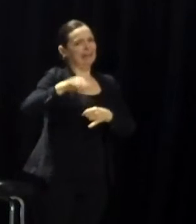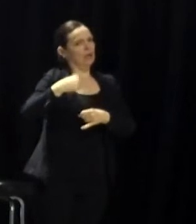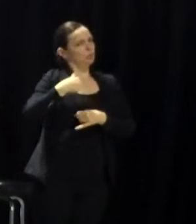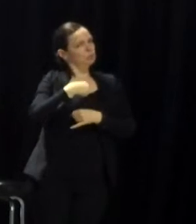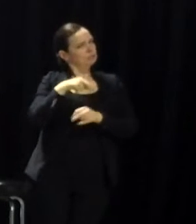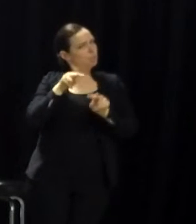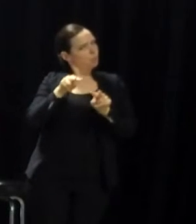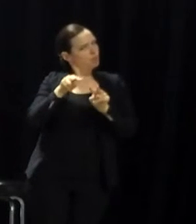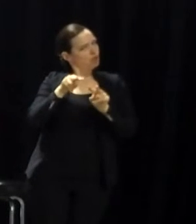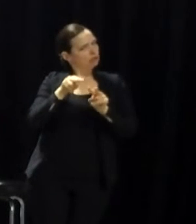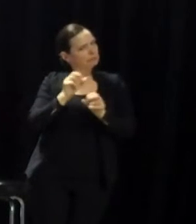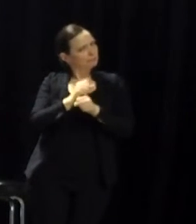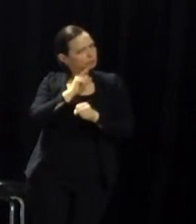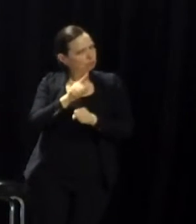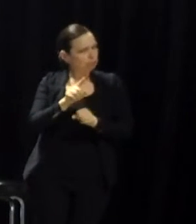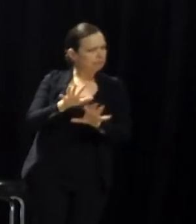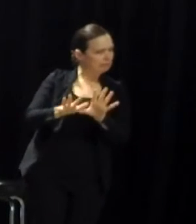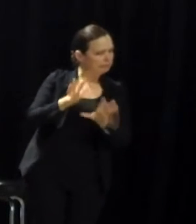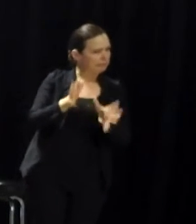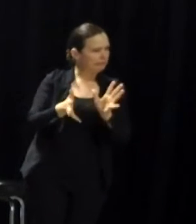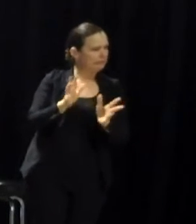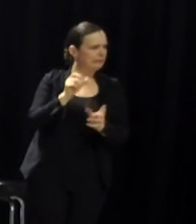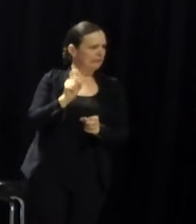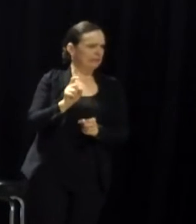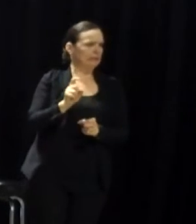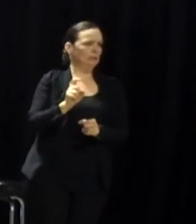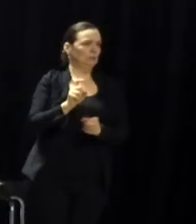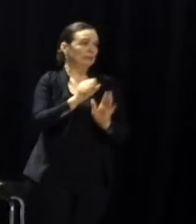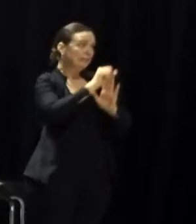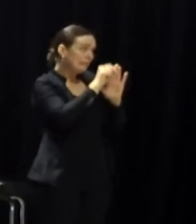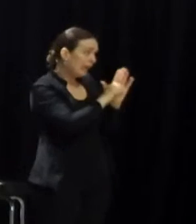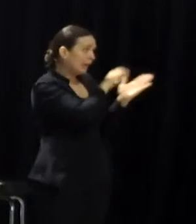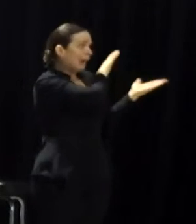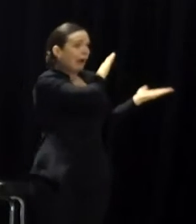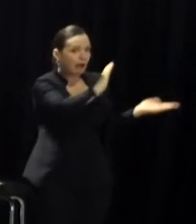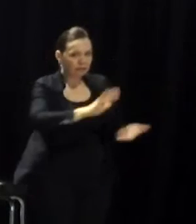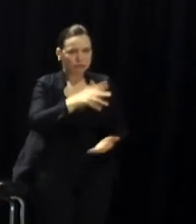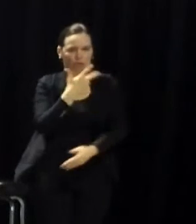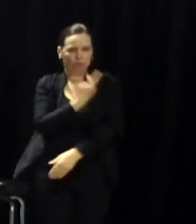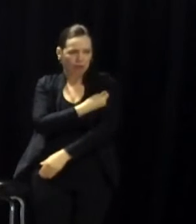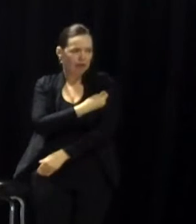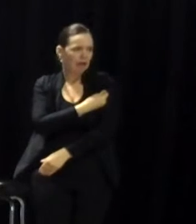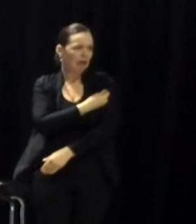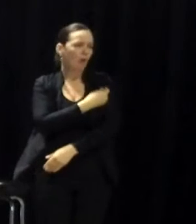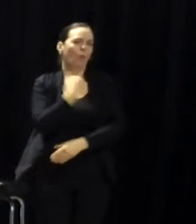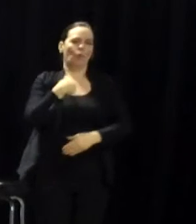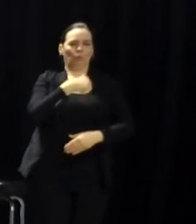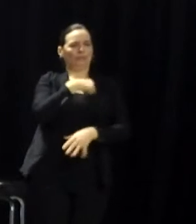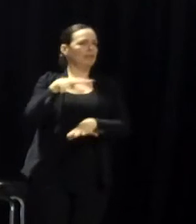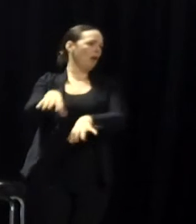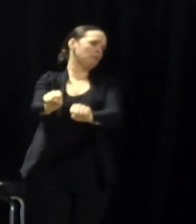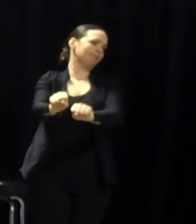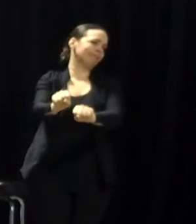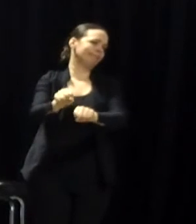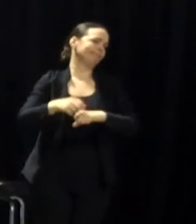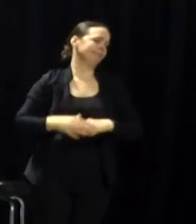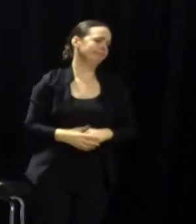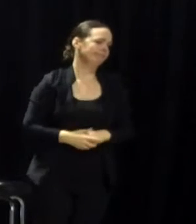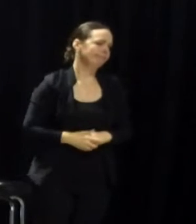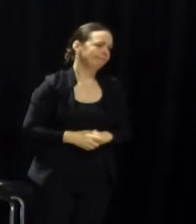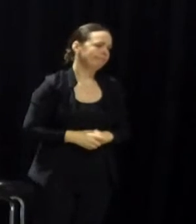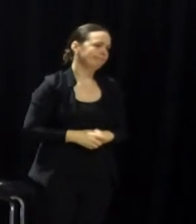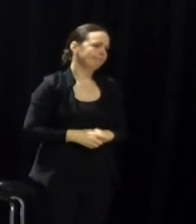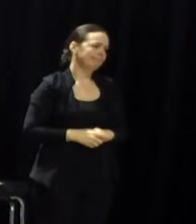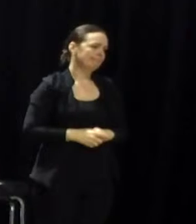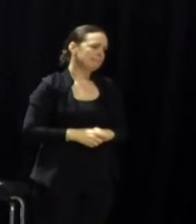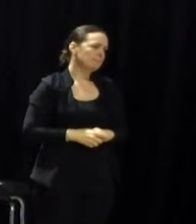going to come in and do it, or we'll do it. Has that happened elsewhere in the state, that counties have gone in to take over the